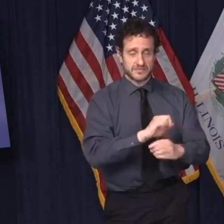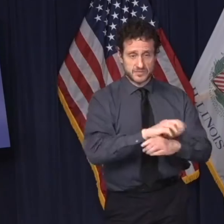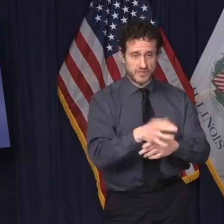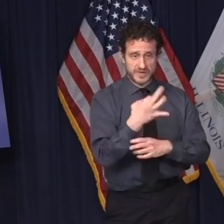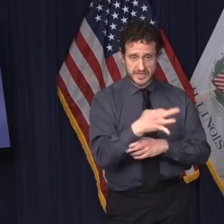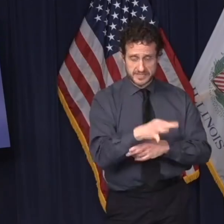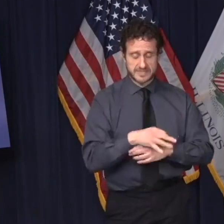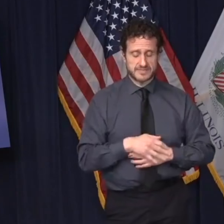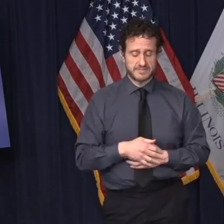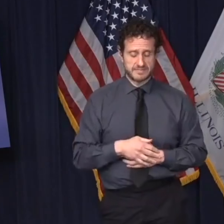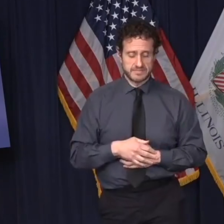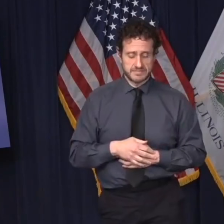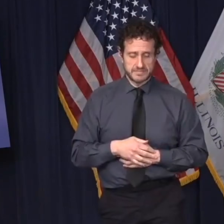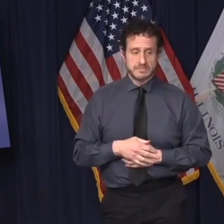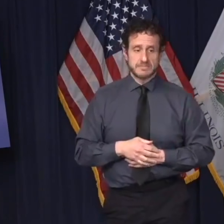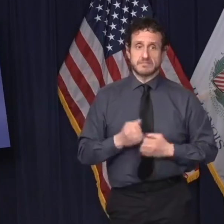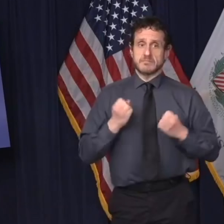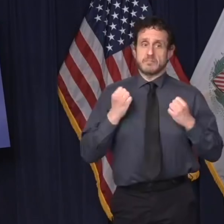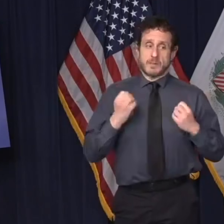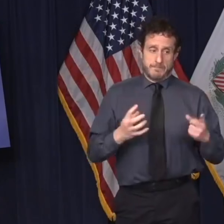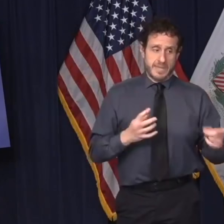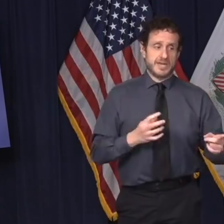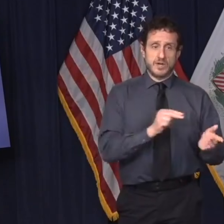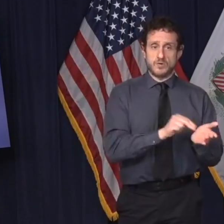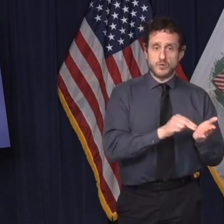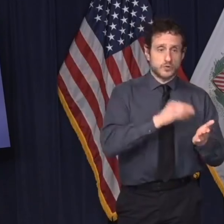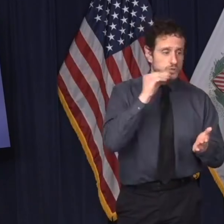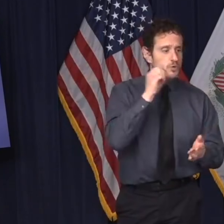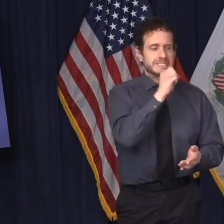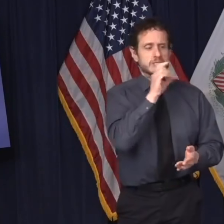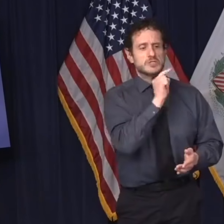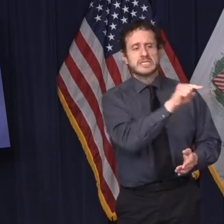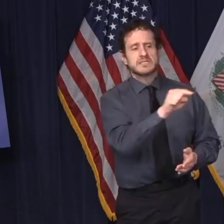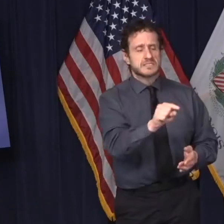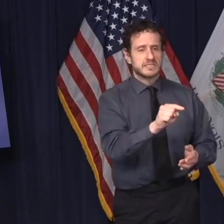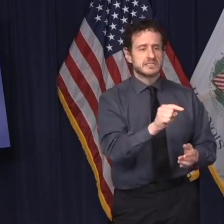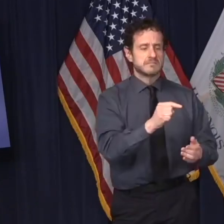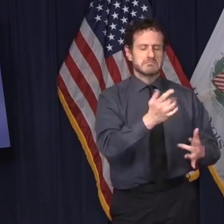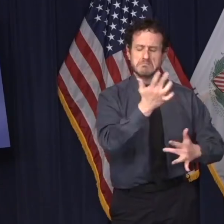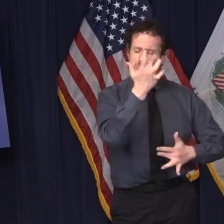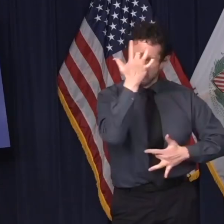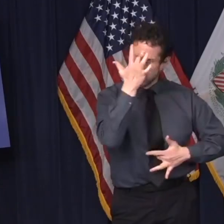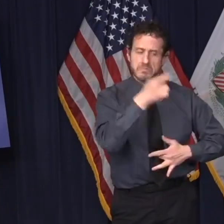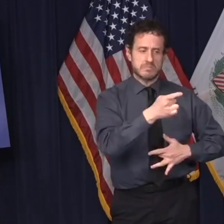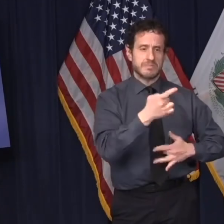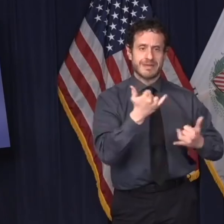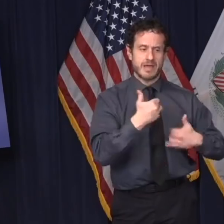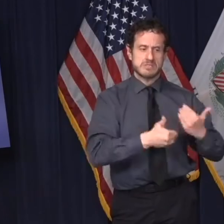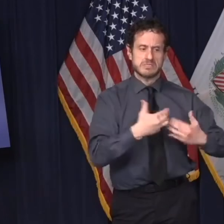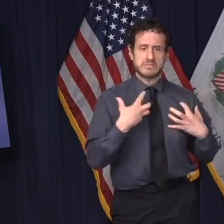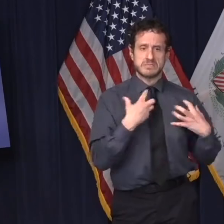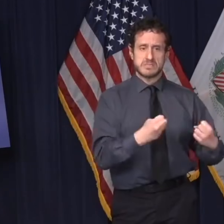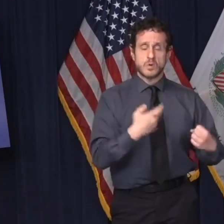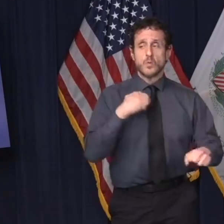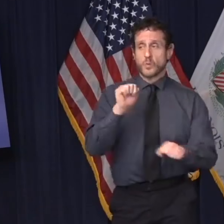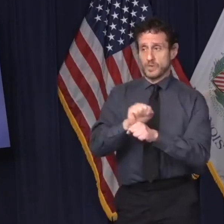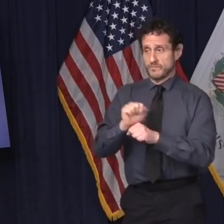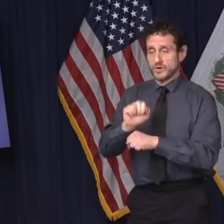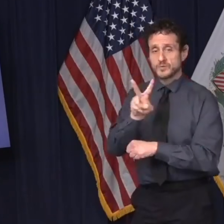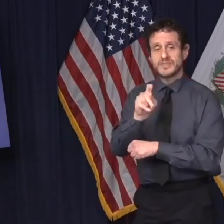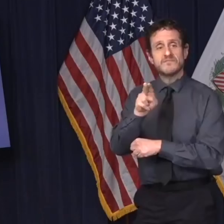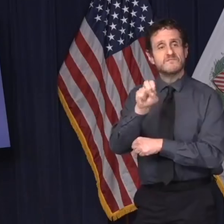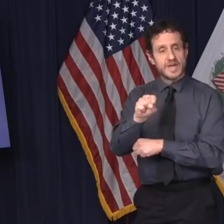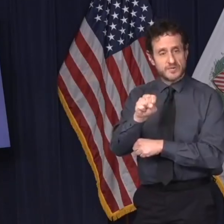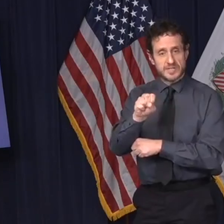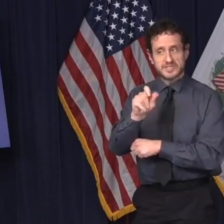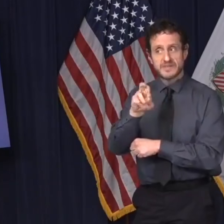residents recovering from COVID-19, we have worked with the Federal Department of Veterans Affairs to open up